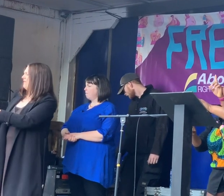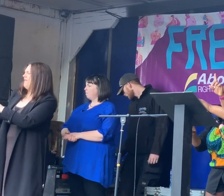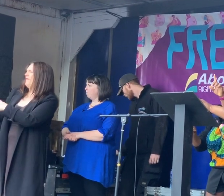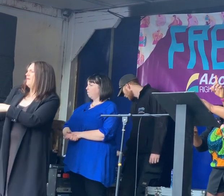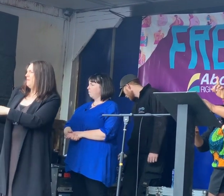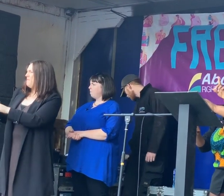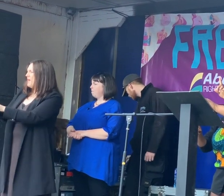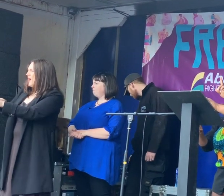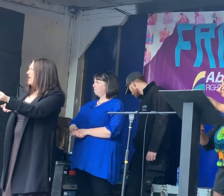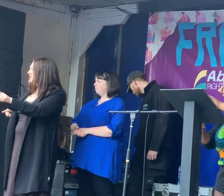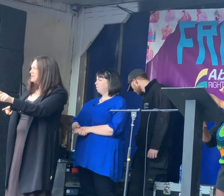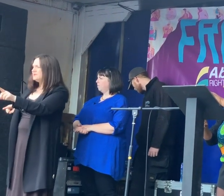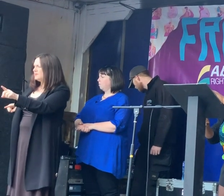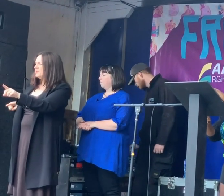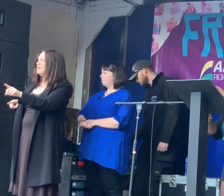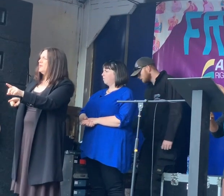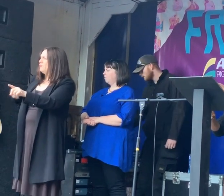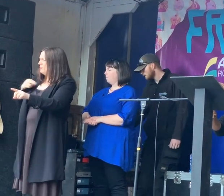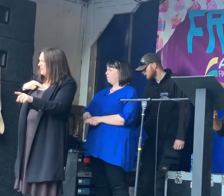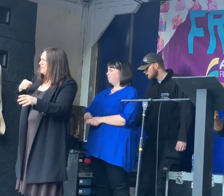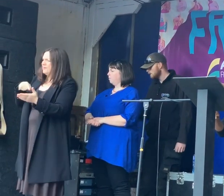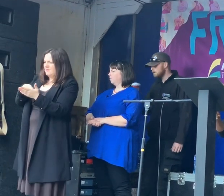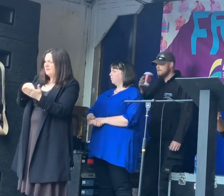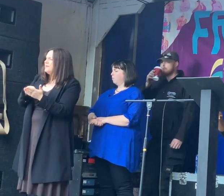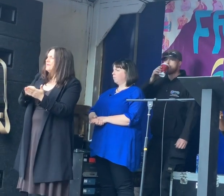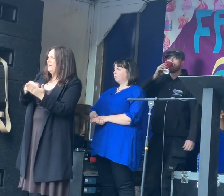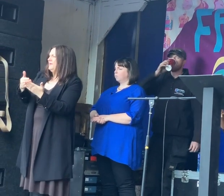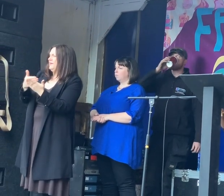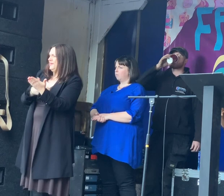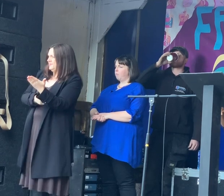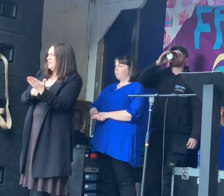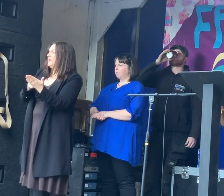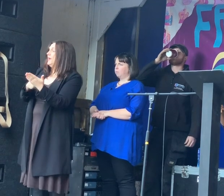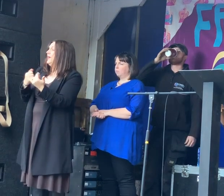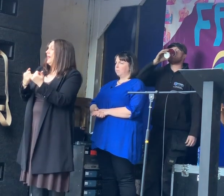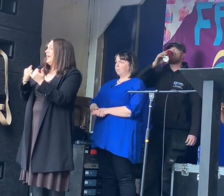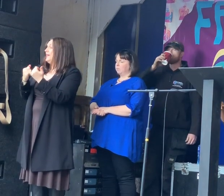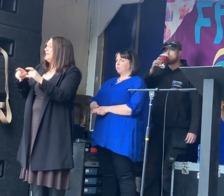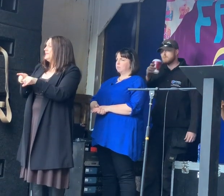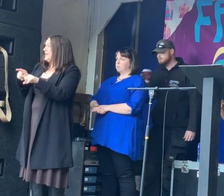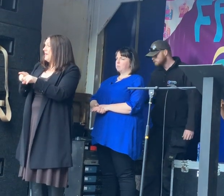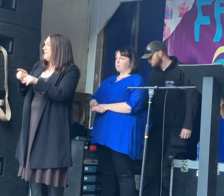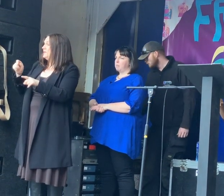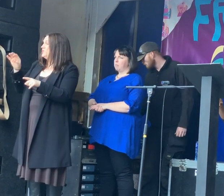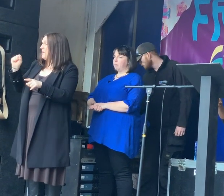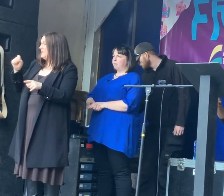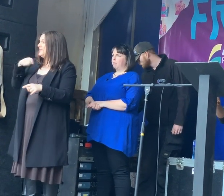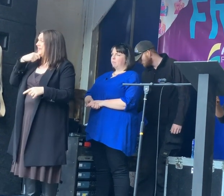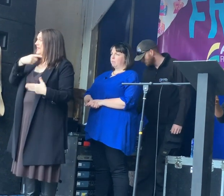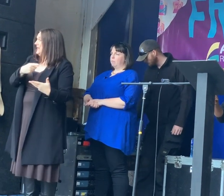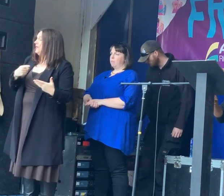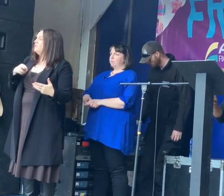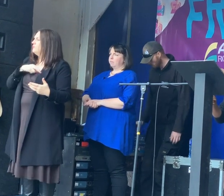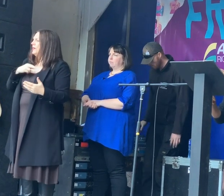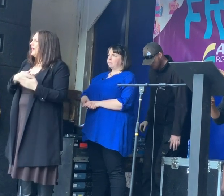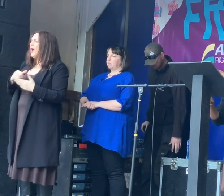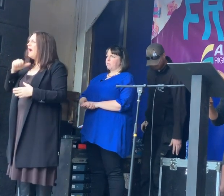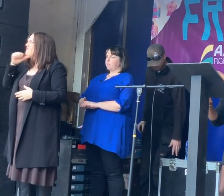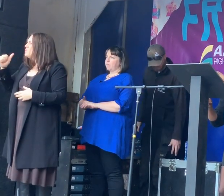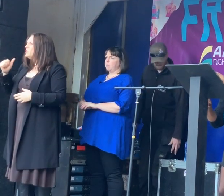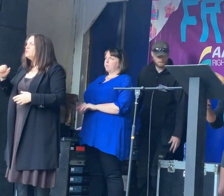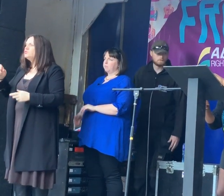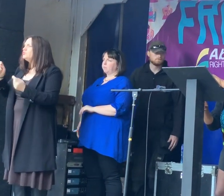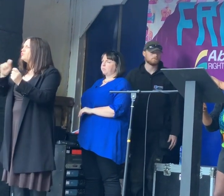And comrades, as Thomas Sankara said, there is no true